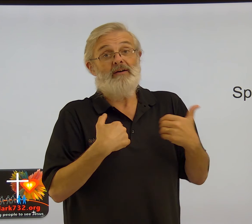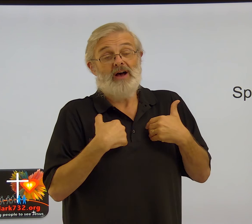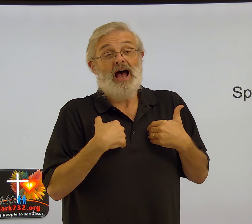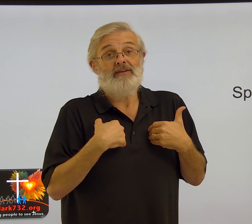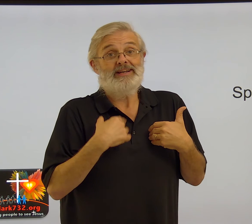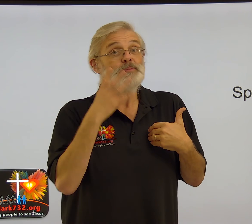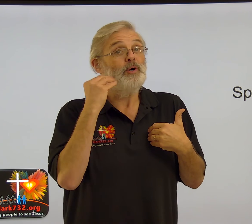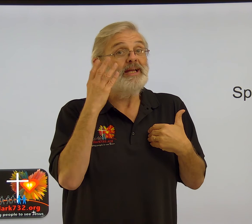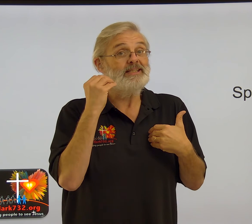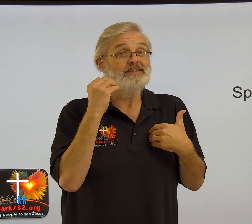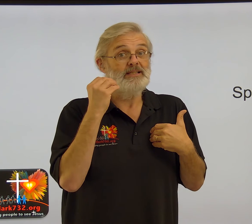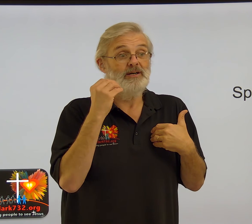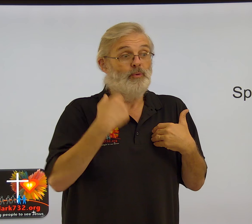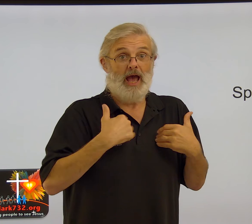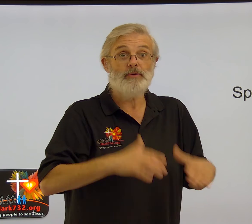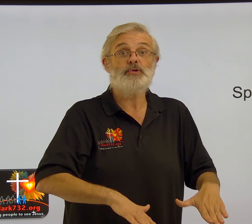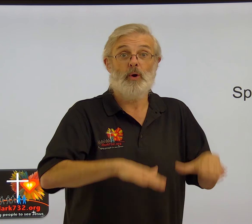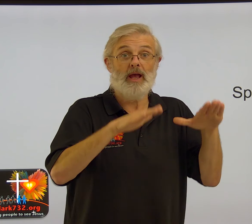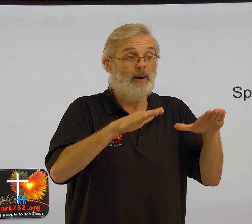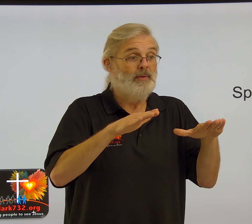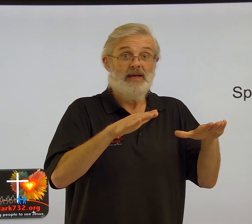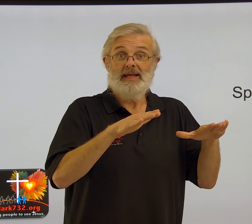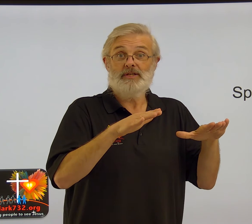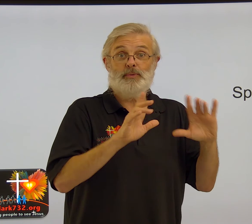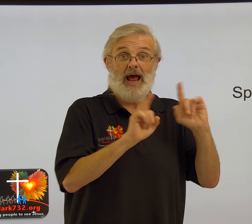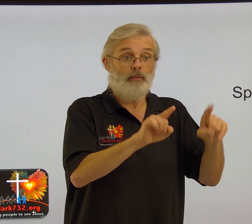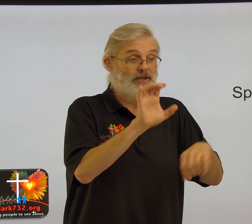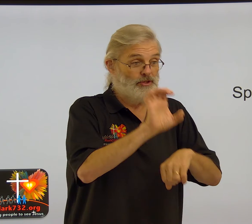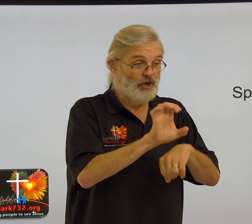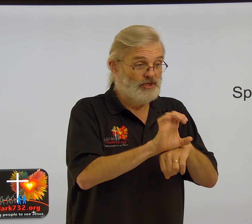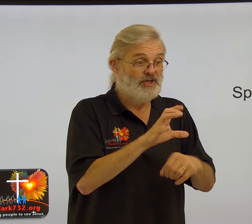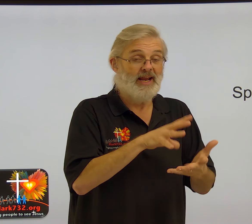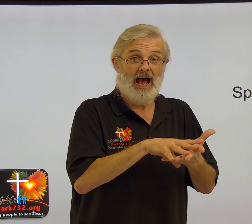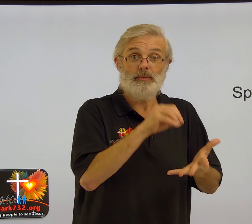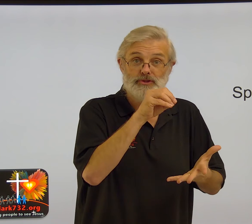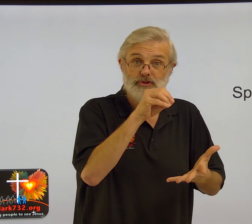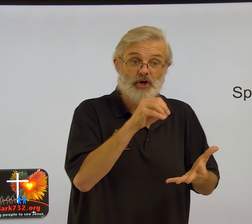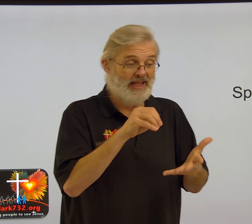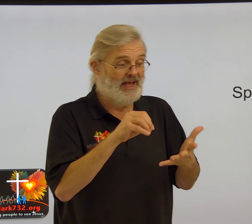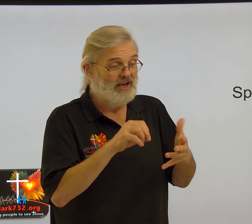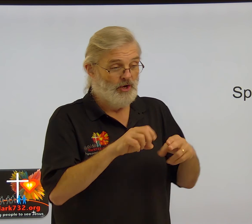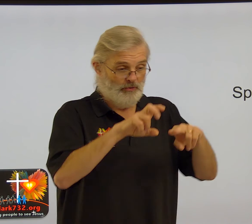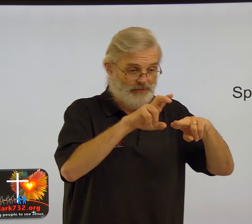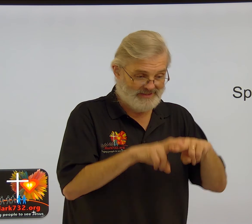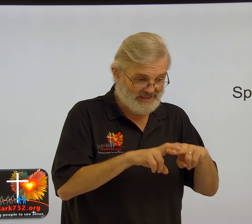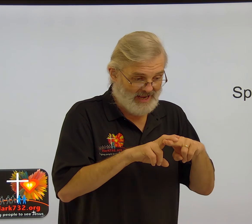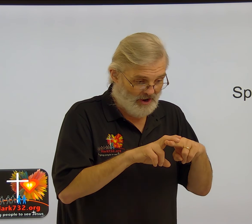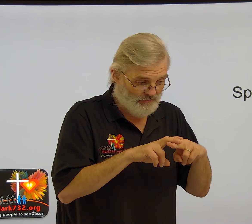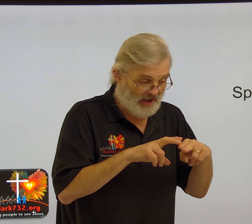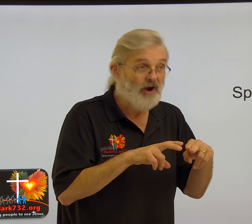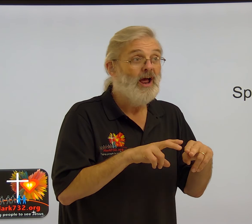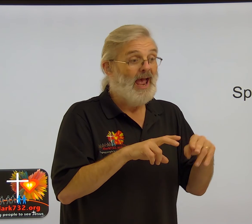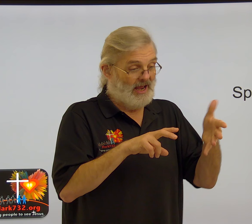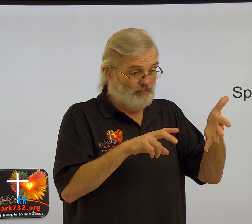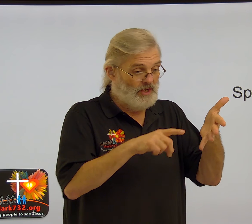I've experienced when I was growing up is when I went to church and I was learning it, we would sit down there and we would